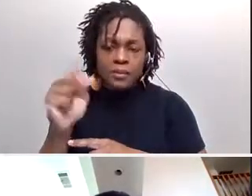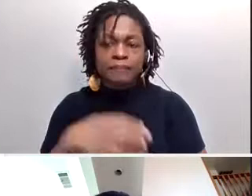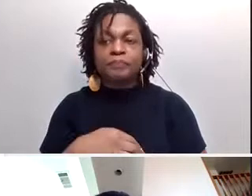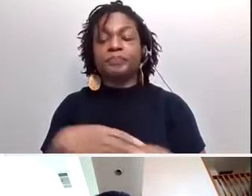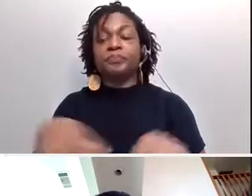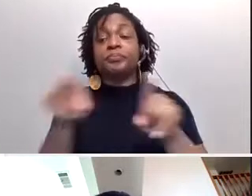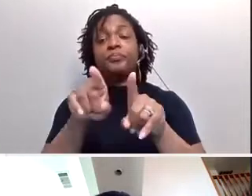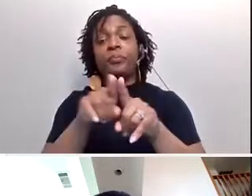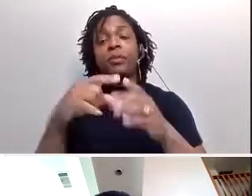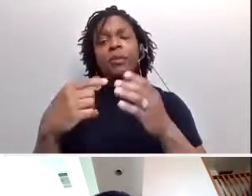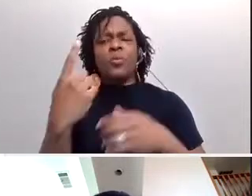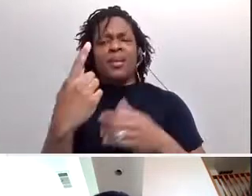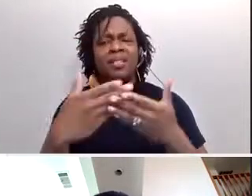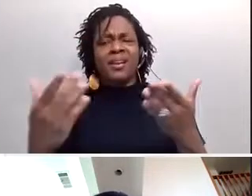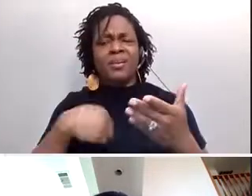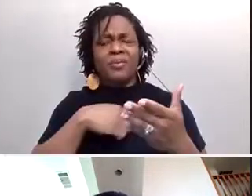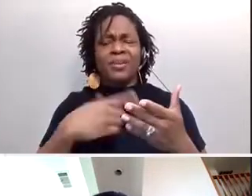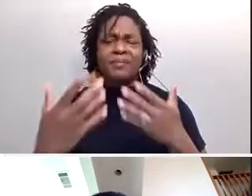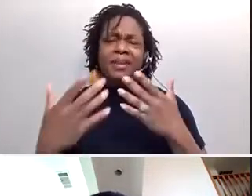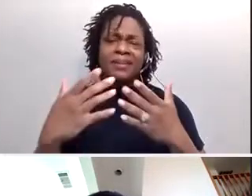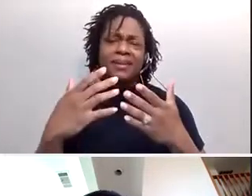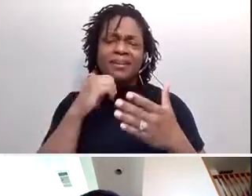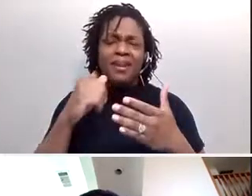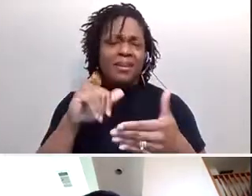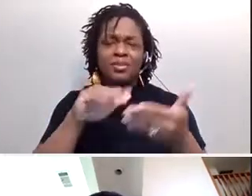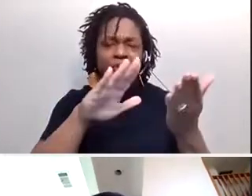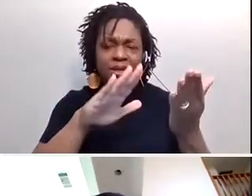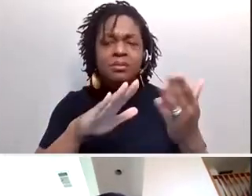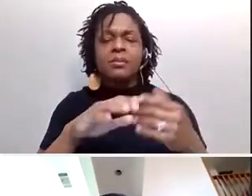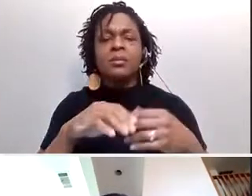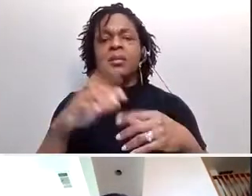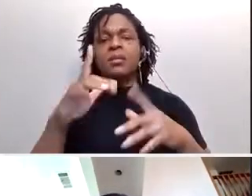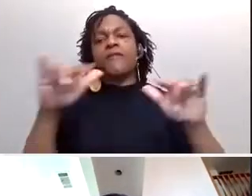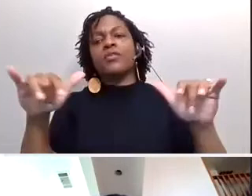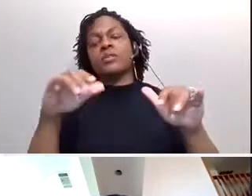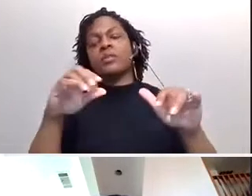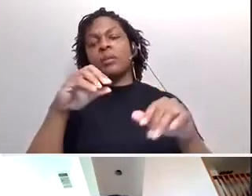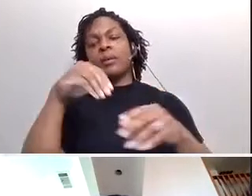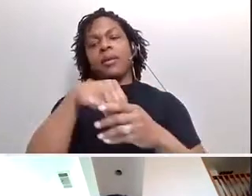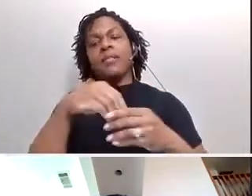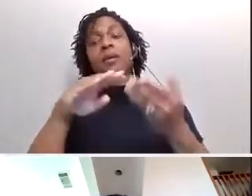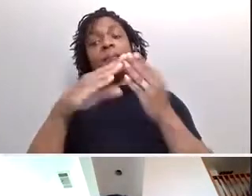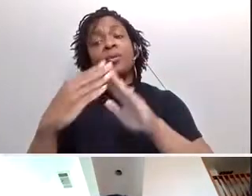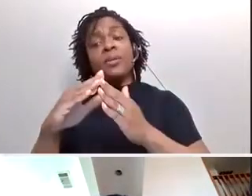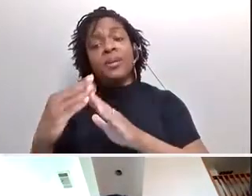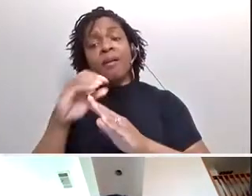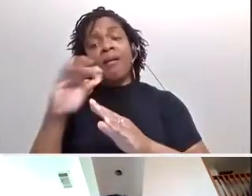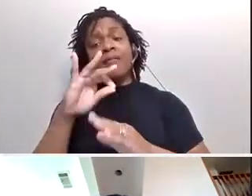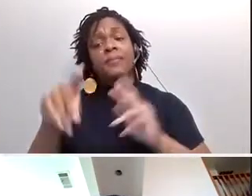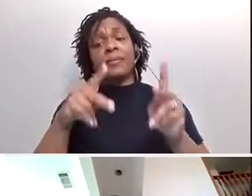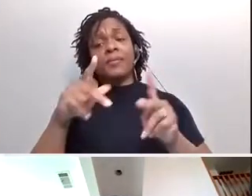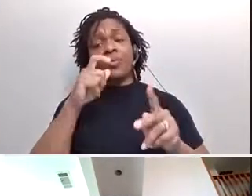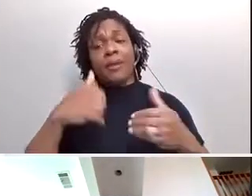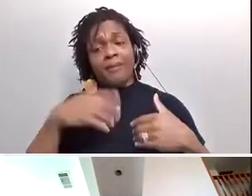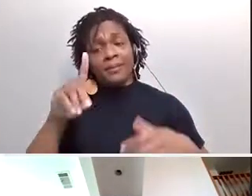fail to address and think about is the diversity in the community of people with disabilities,